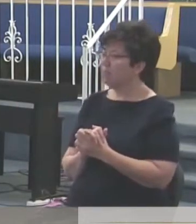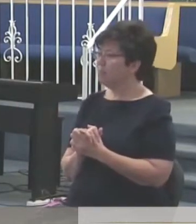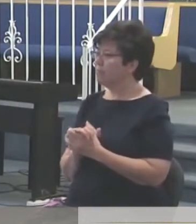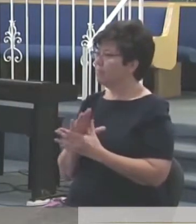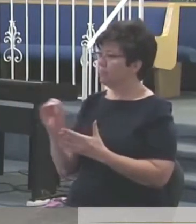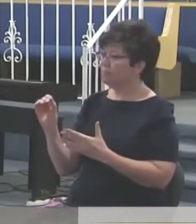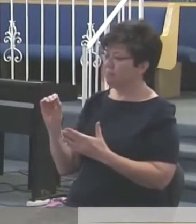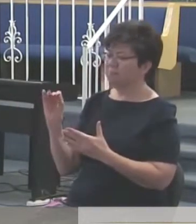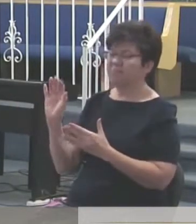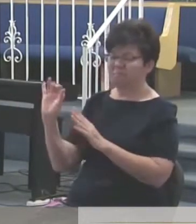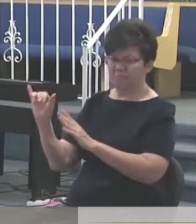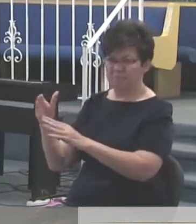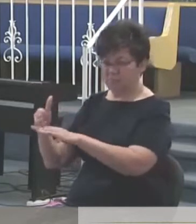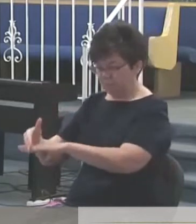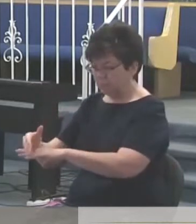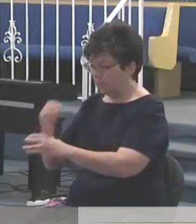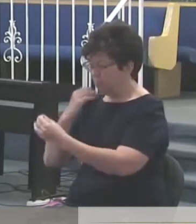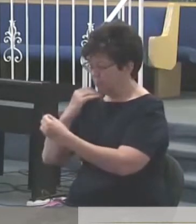We'll have dinner right afterwards.